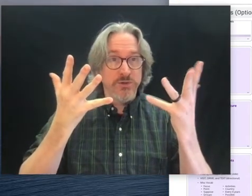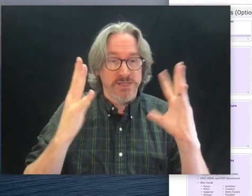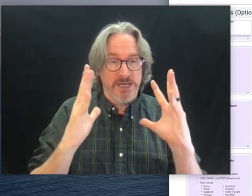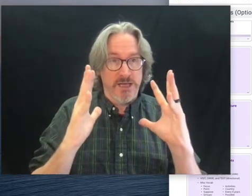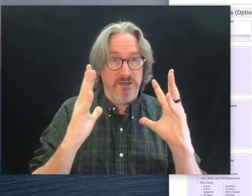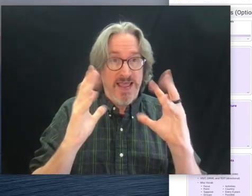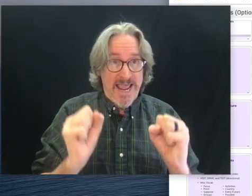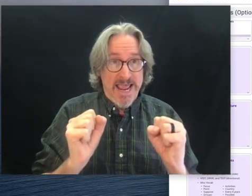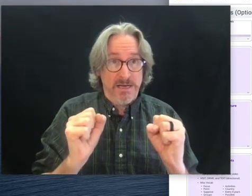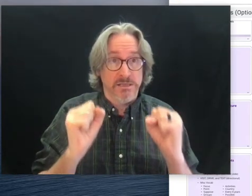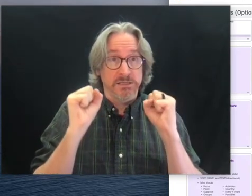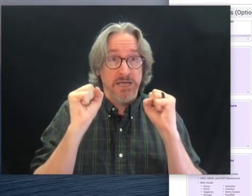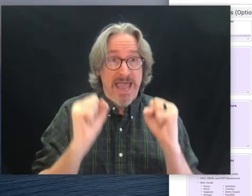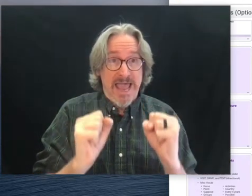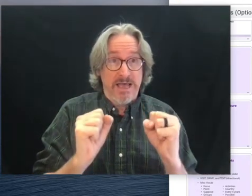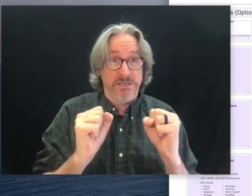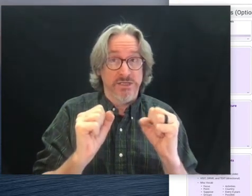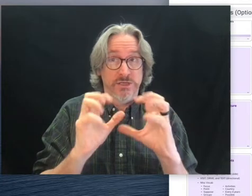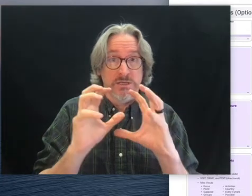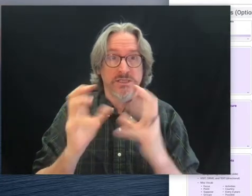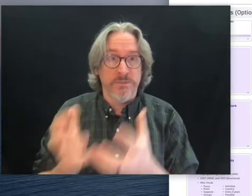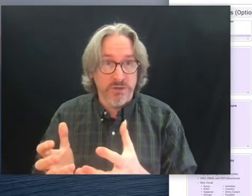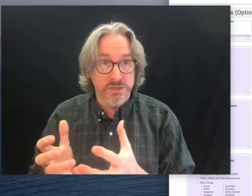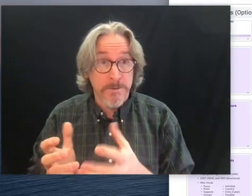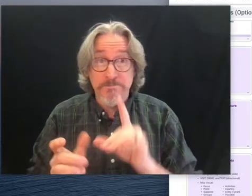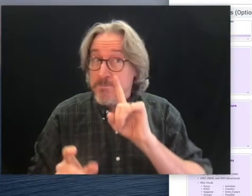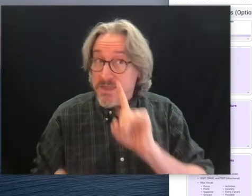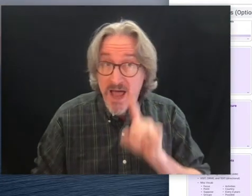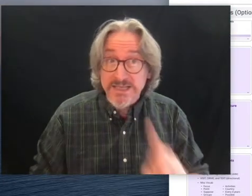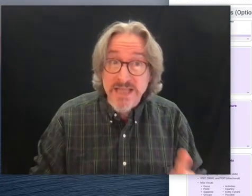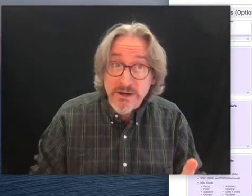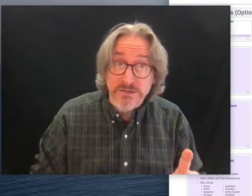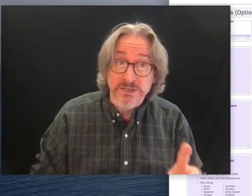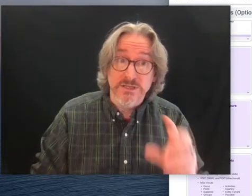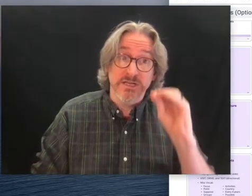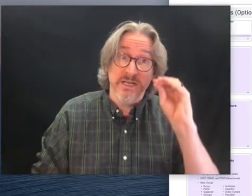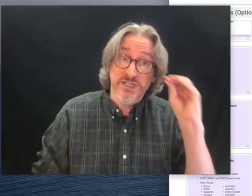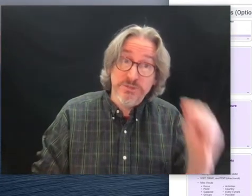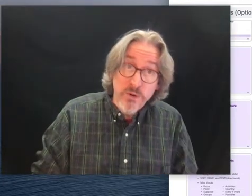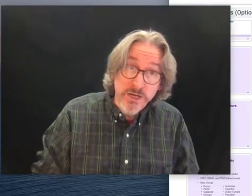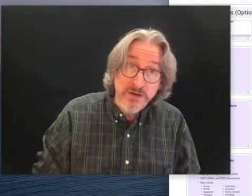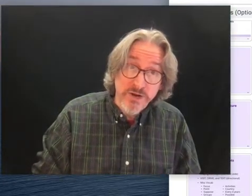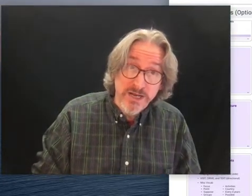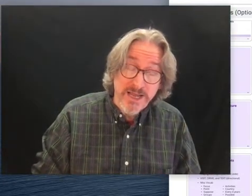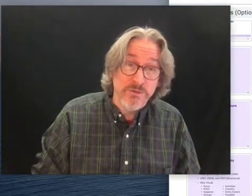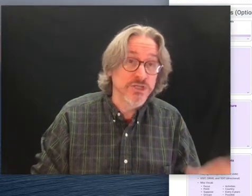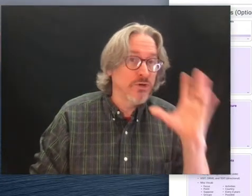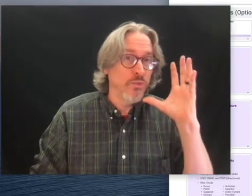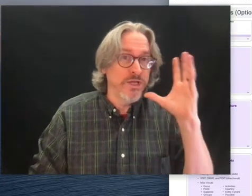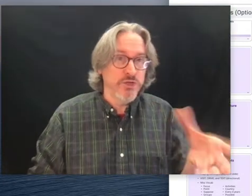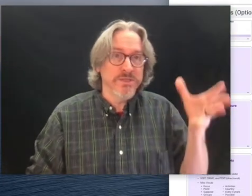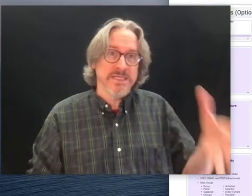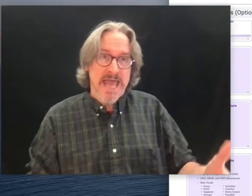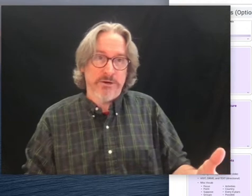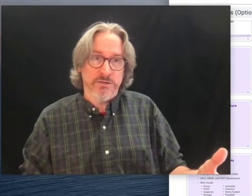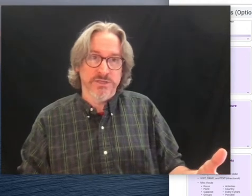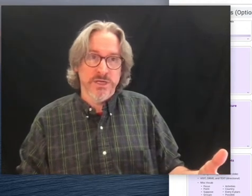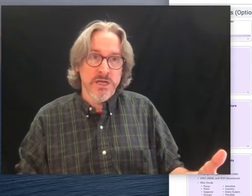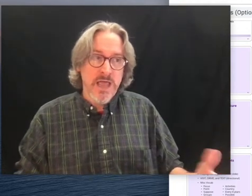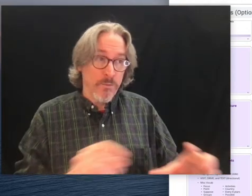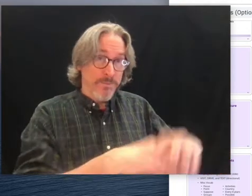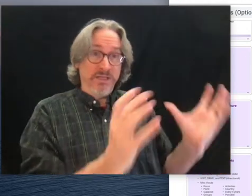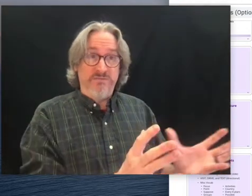to using the hands as symbols, not as letters. In a spoken and written language, we use